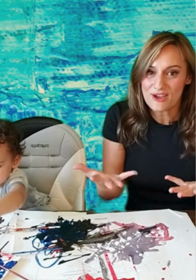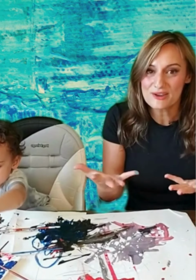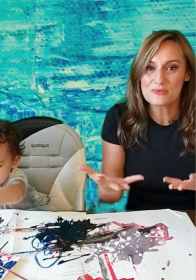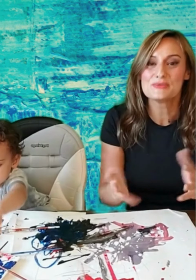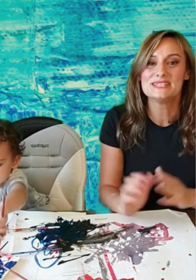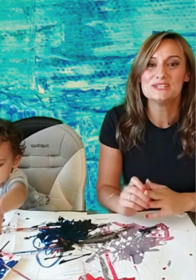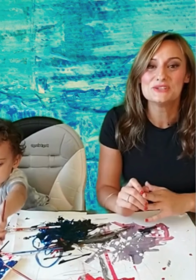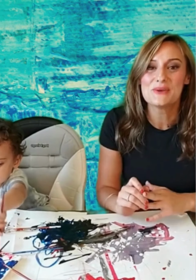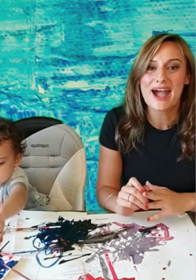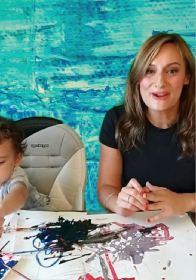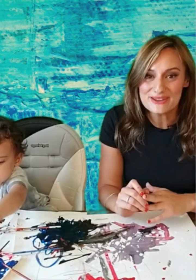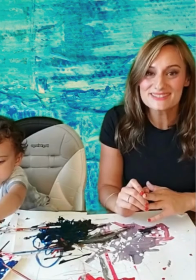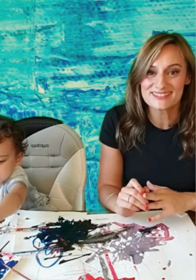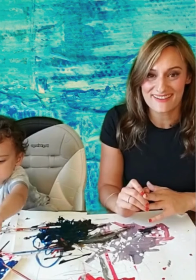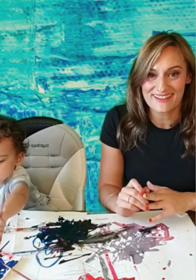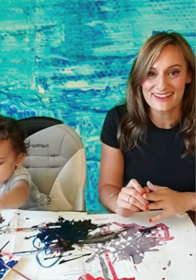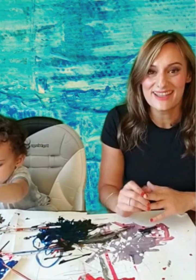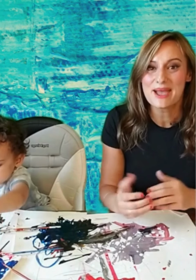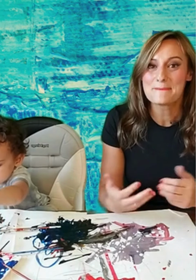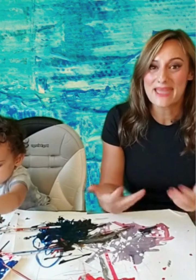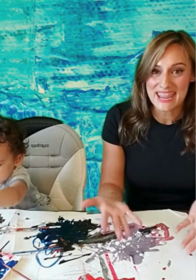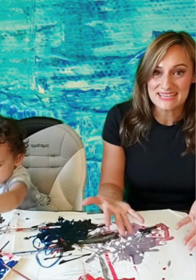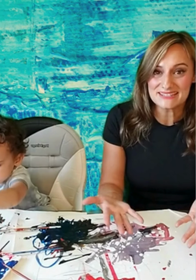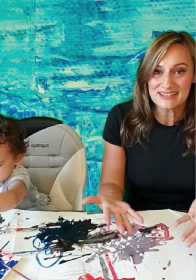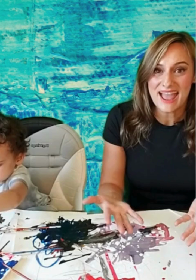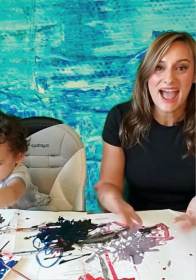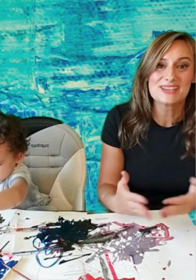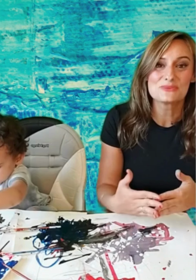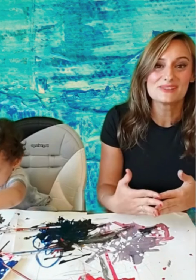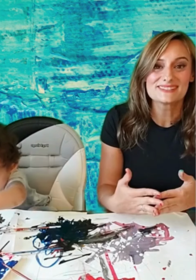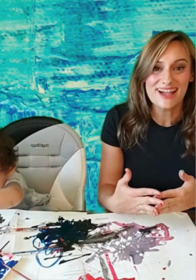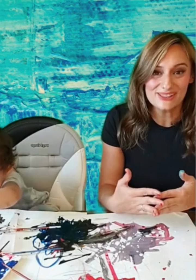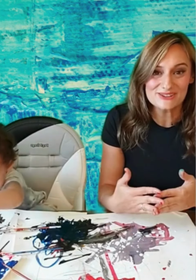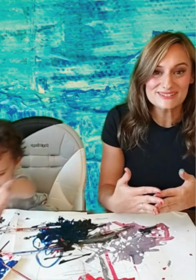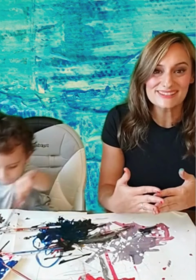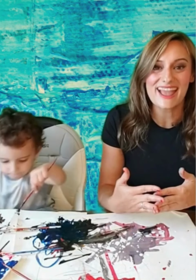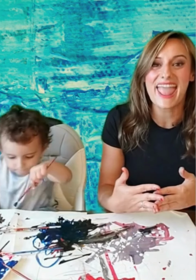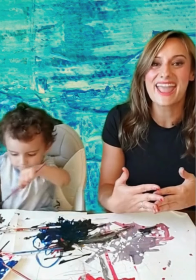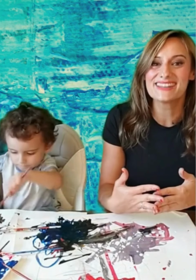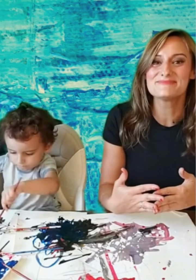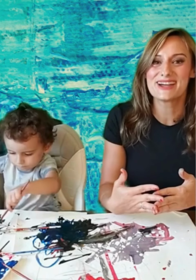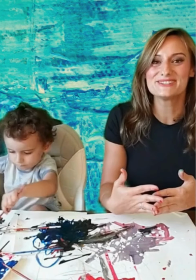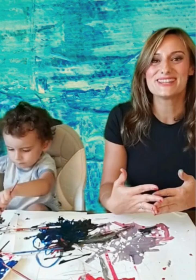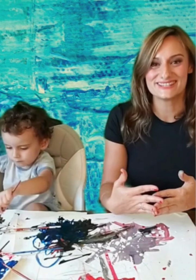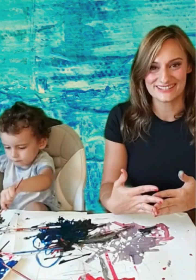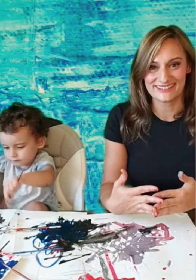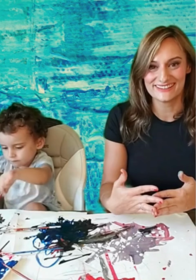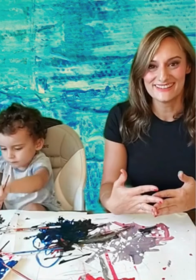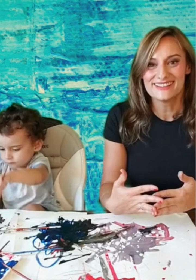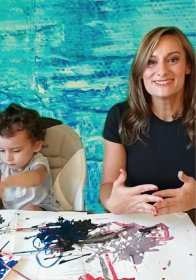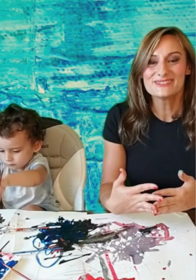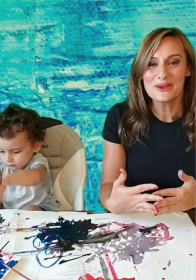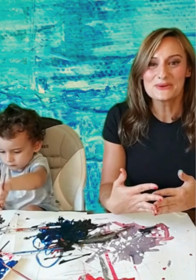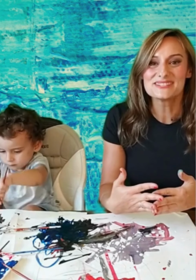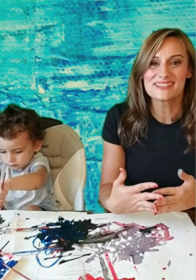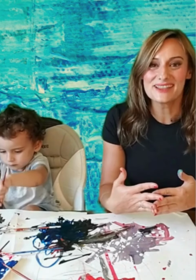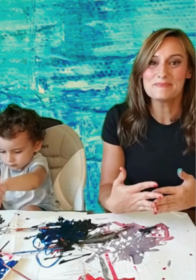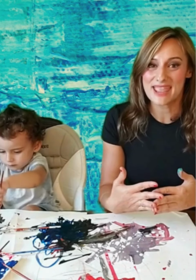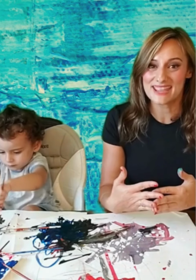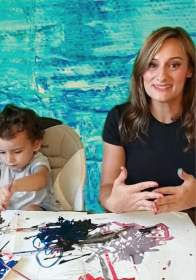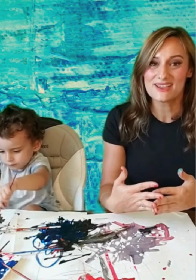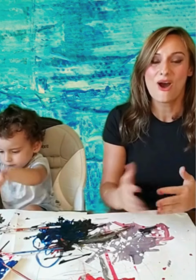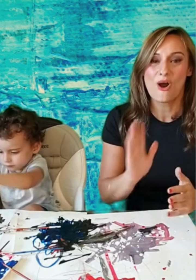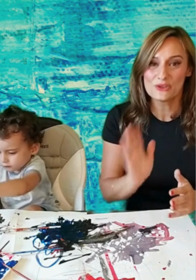we thought we would teach you how to sign paint, as well as colors and imagination. So to